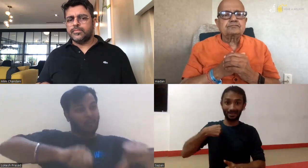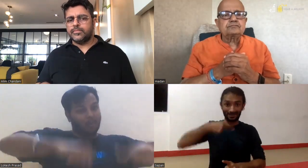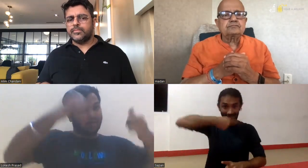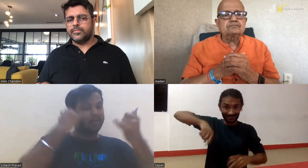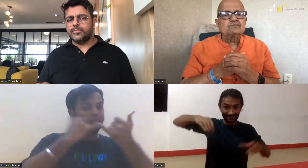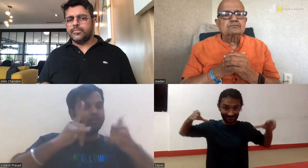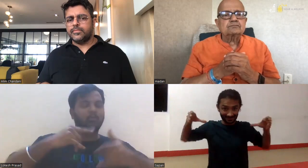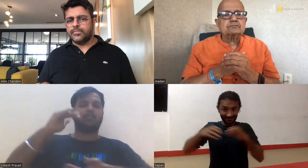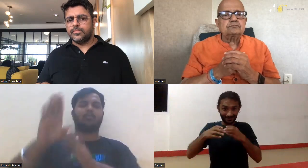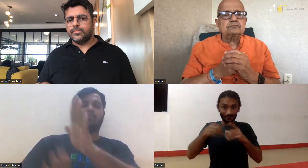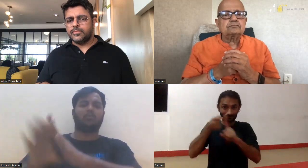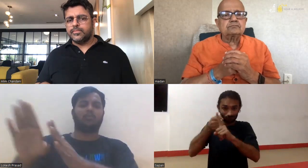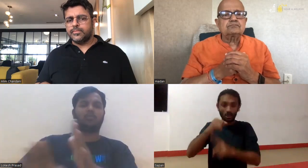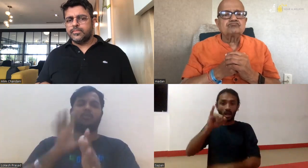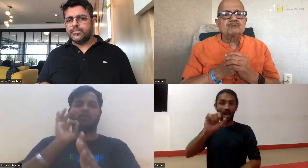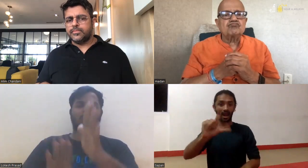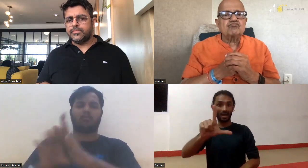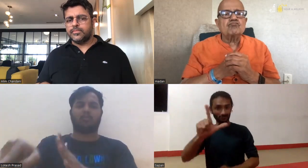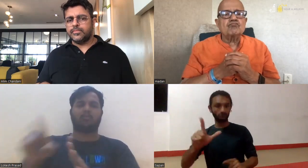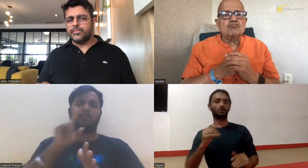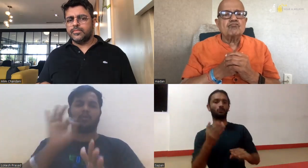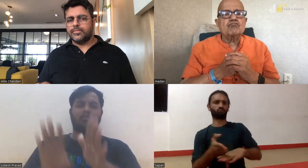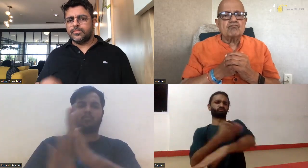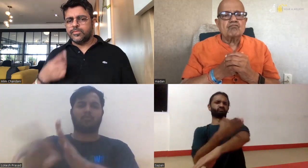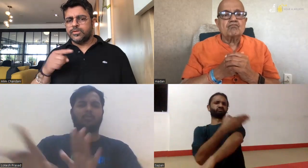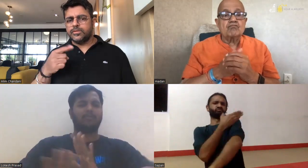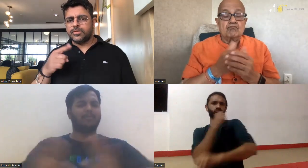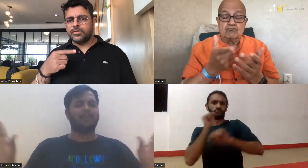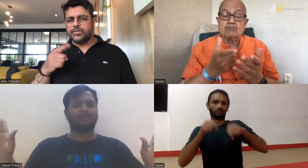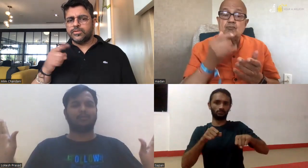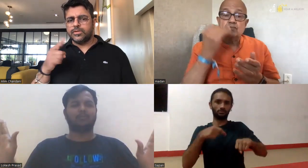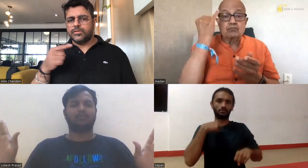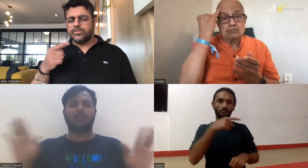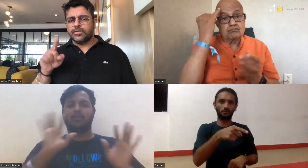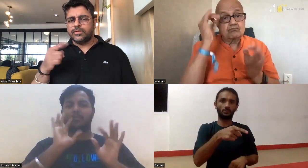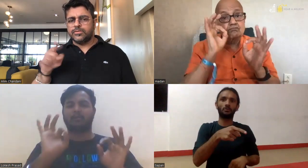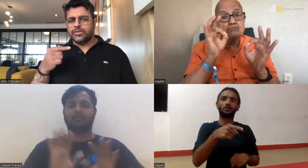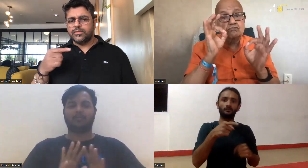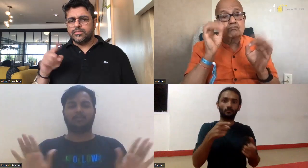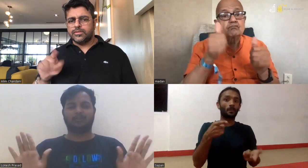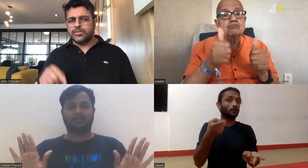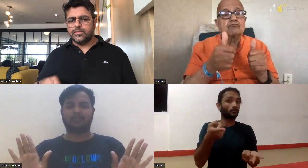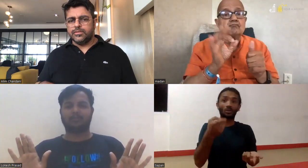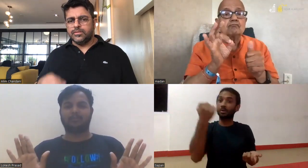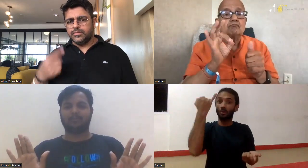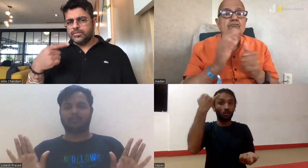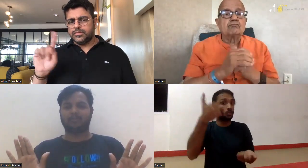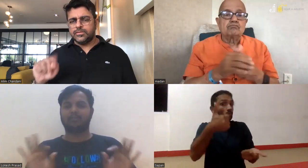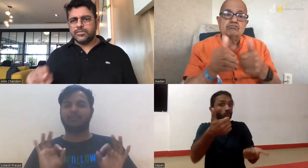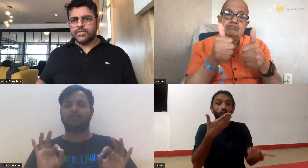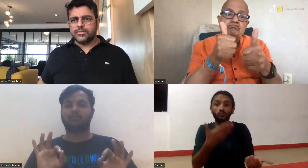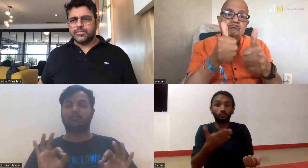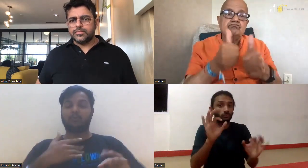advocate about, I'm sure they'll be able to help you out. But first, it's important you take it forward with the,